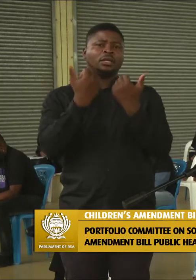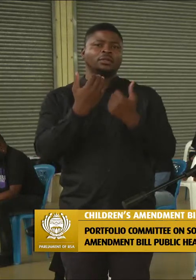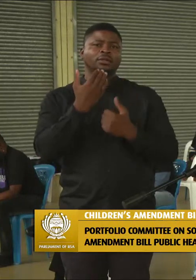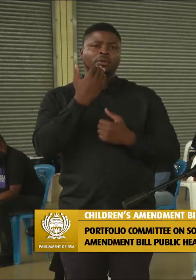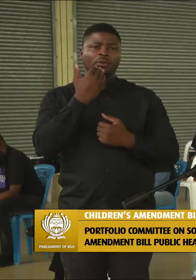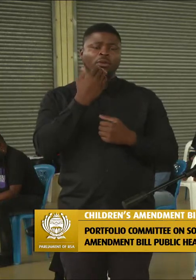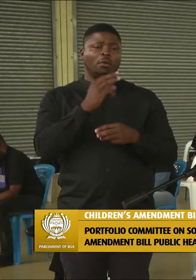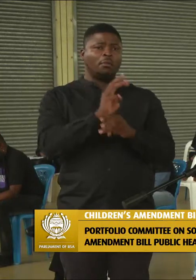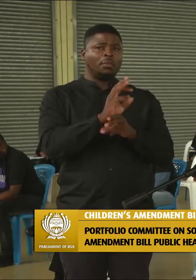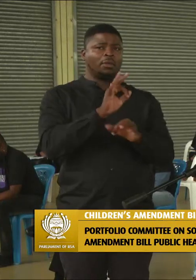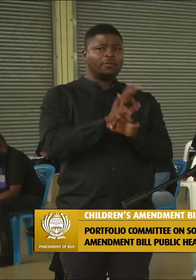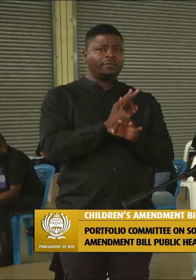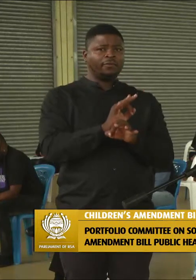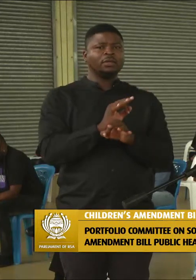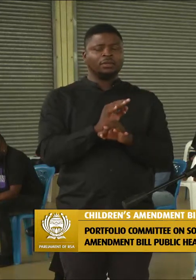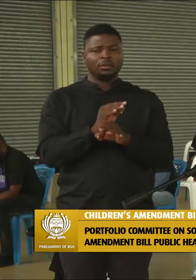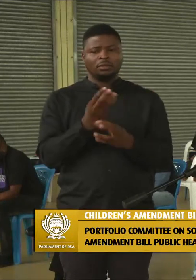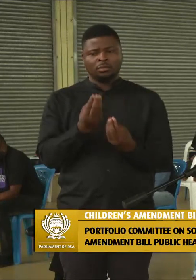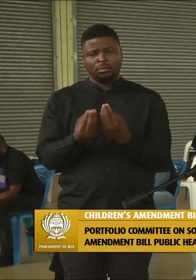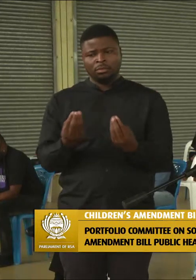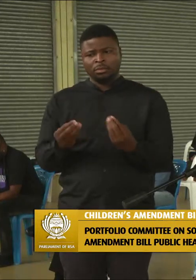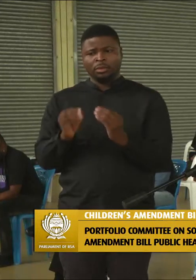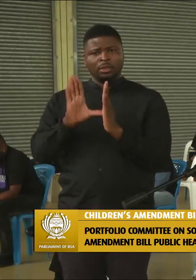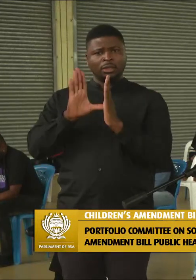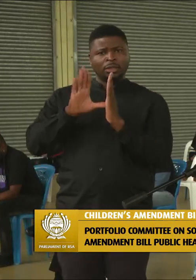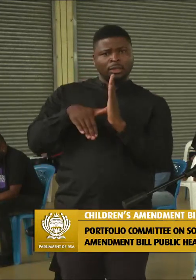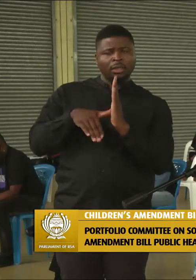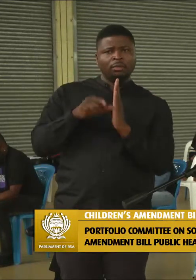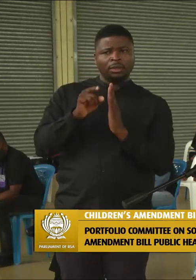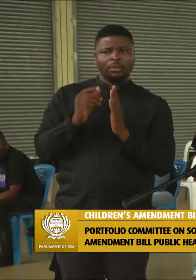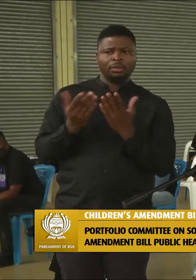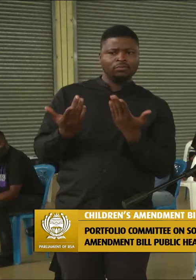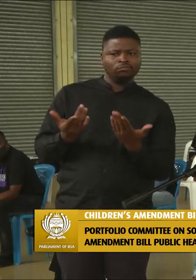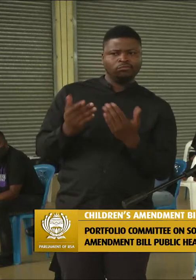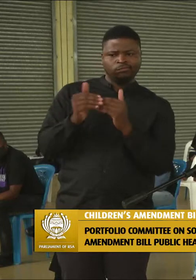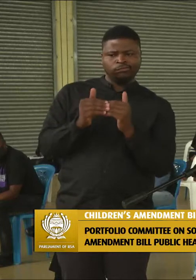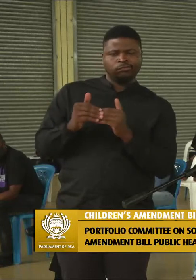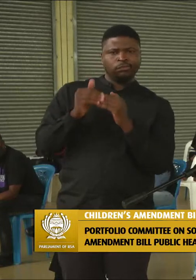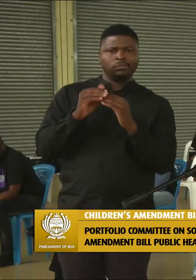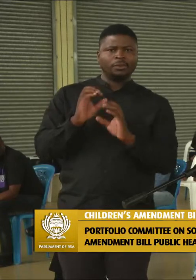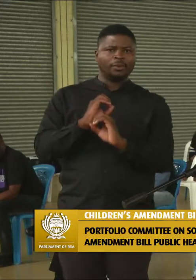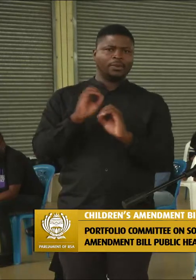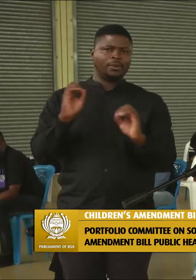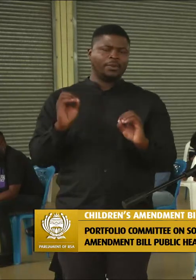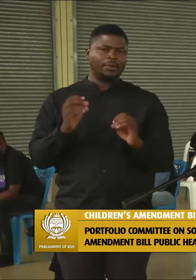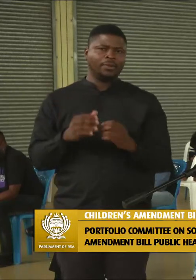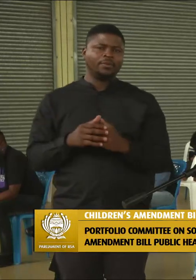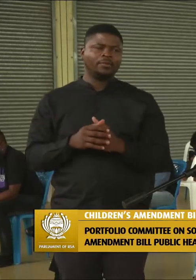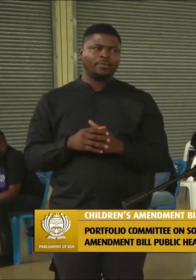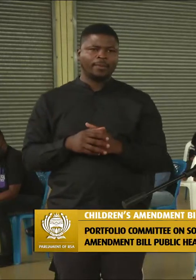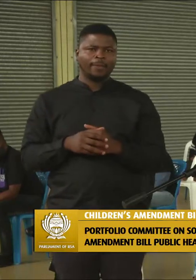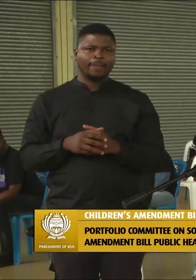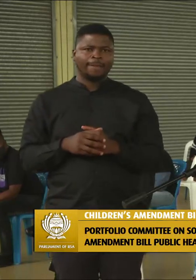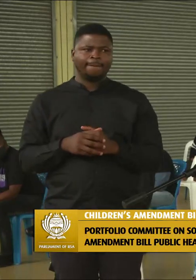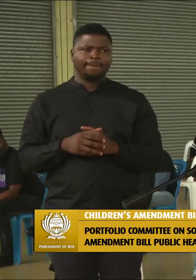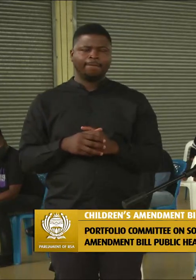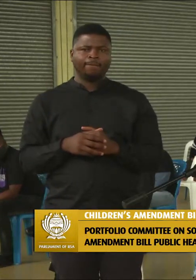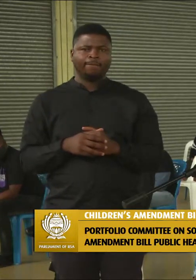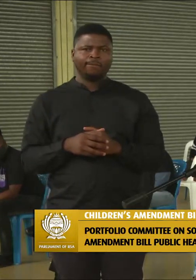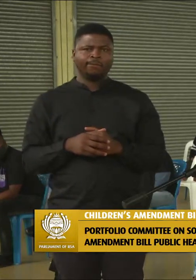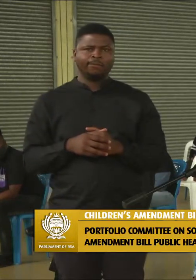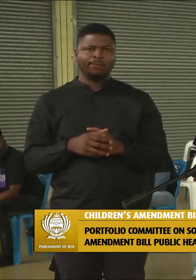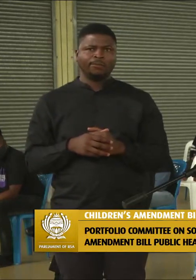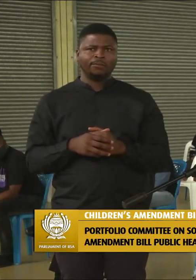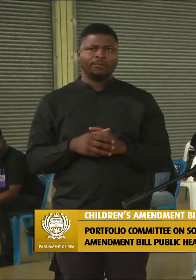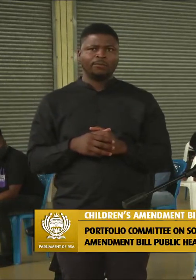us the disability or challenges of the child. Yeah. Kusho ukuthi mhlambe umbone